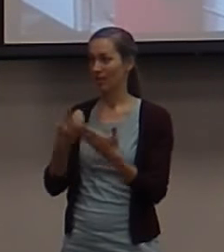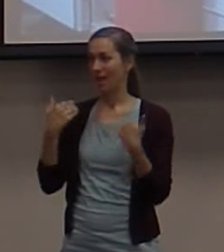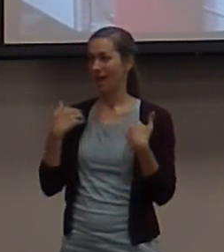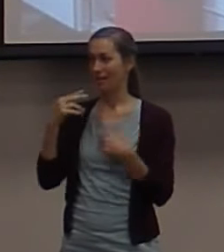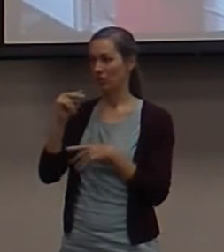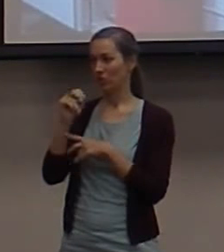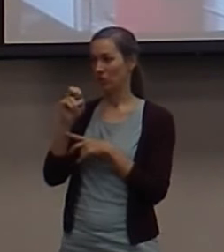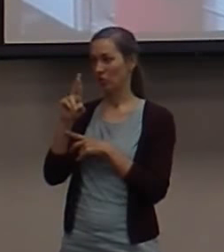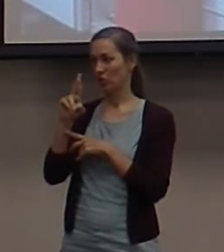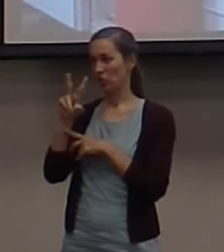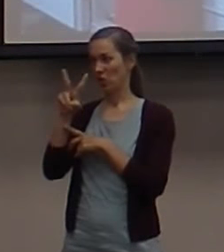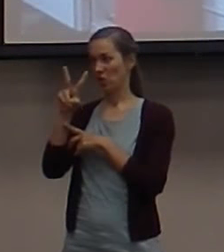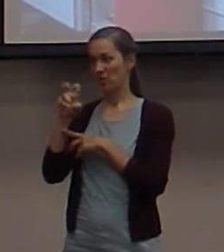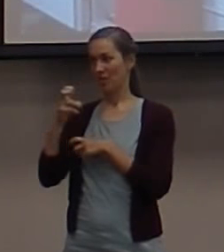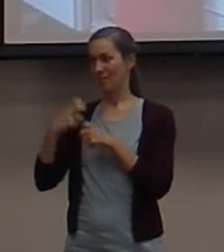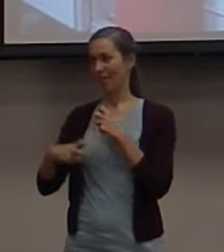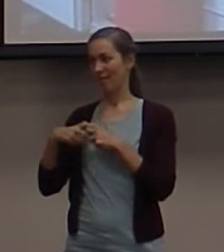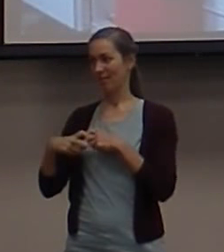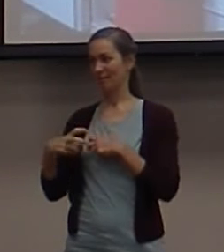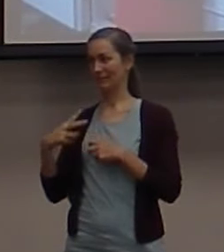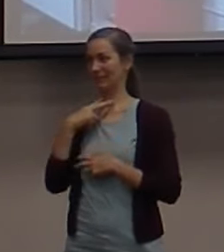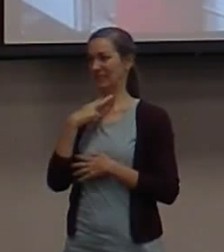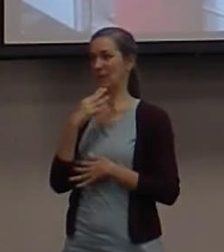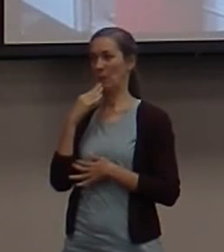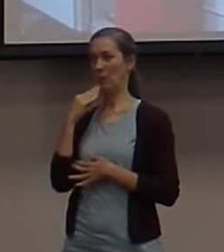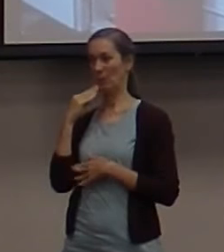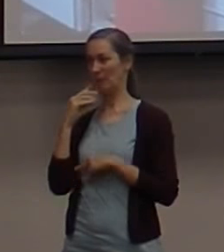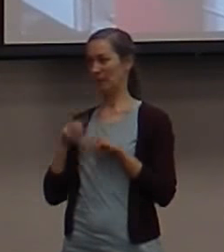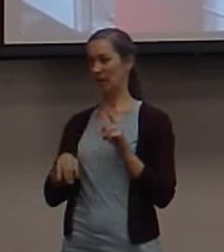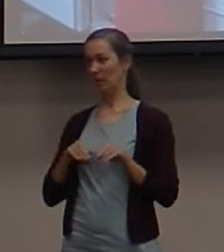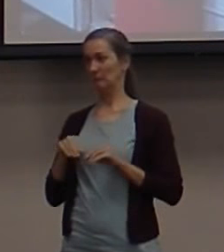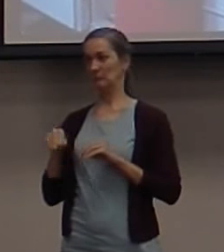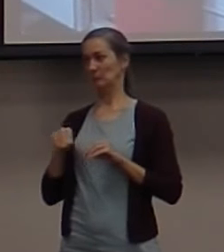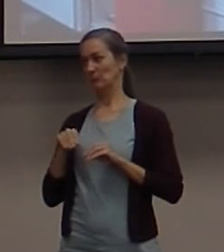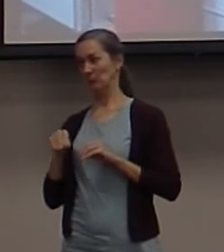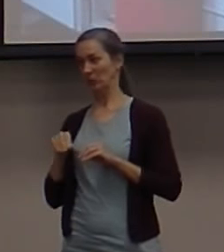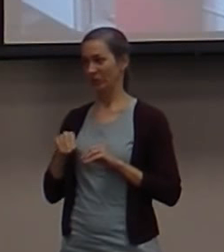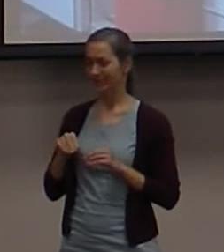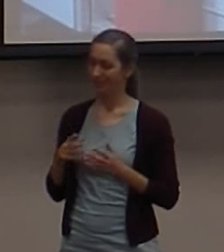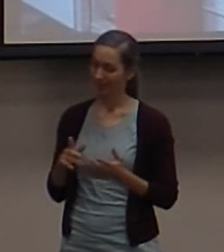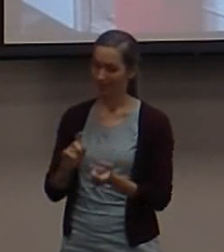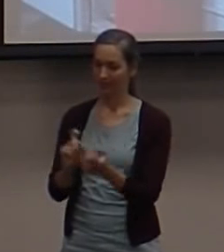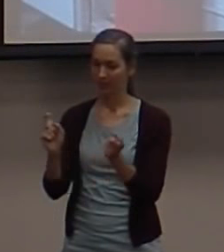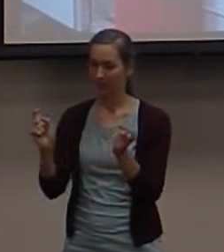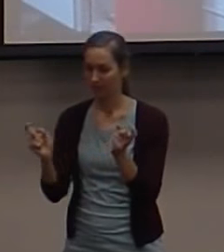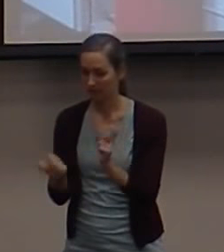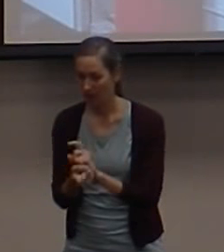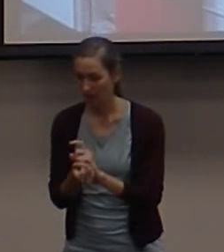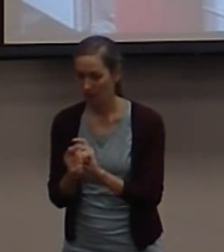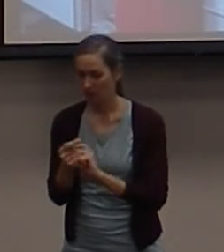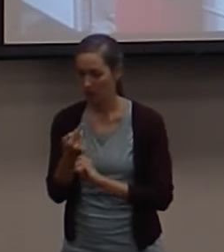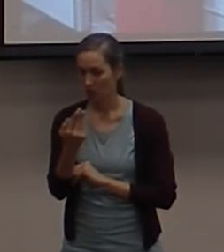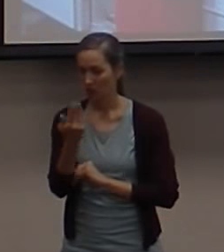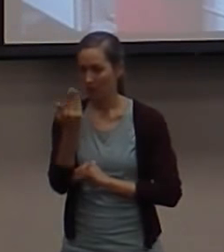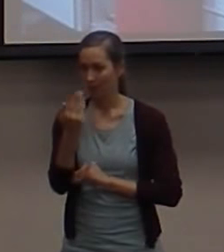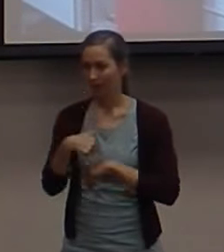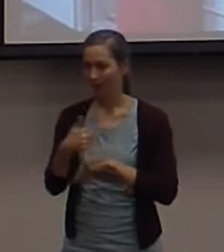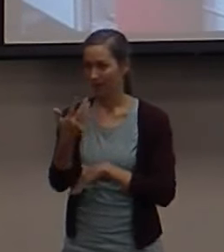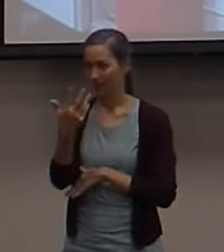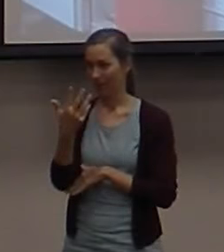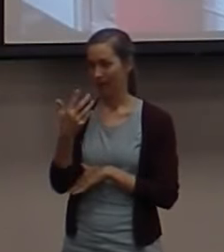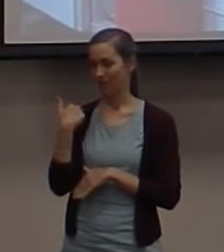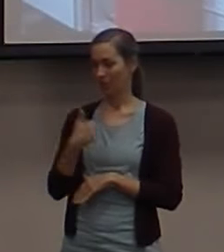nerve problem and could hardly move for a little bit. So that necessitated the change. On Thursday morning at 5 o'clock,